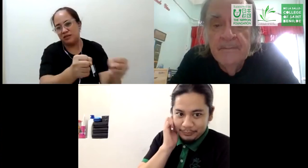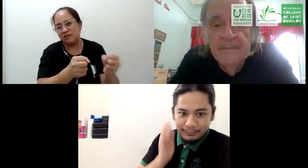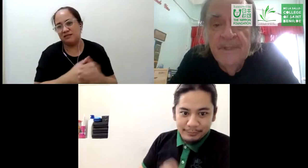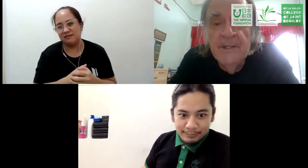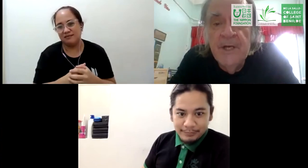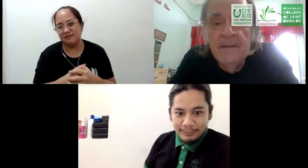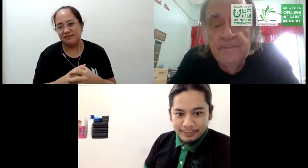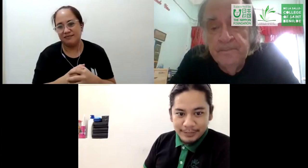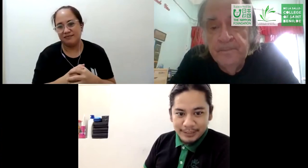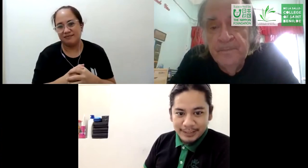Yes, Shak?